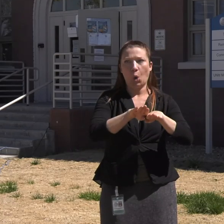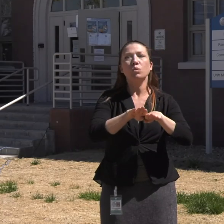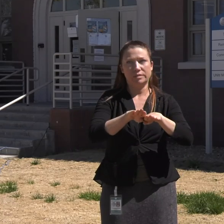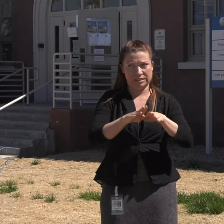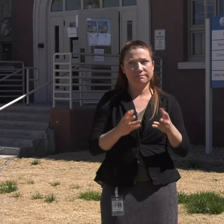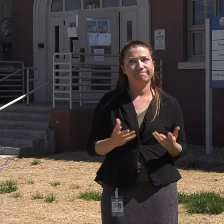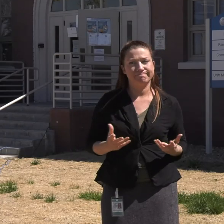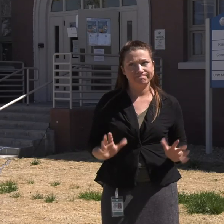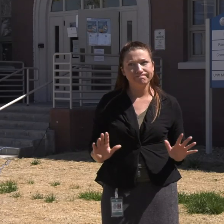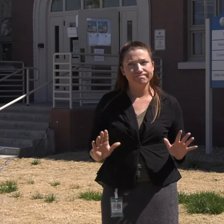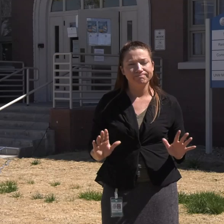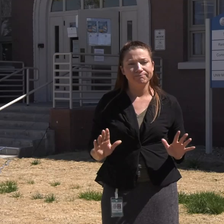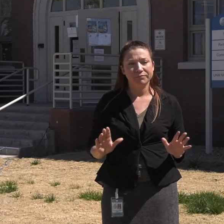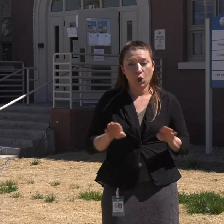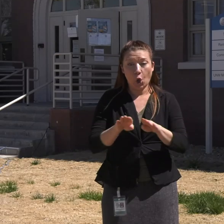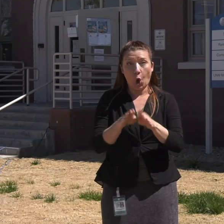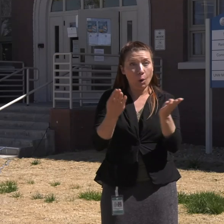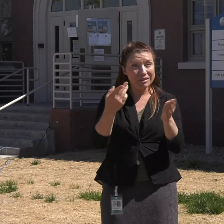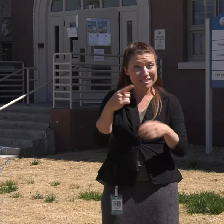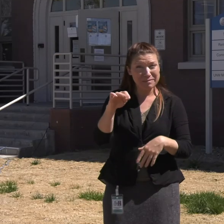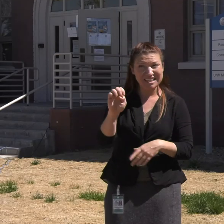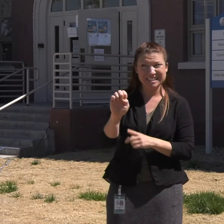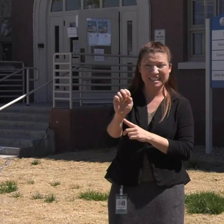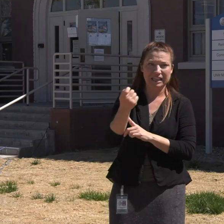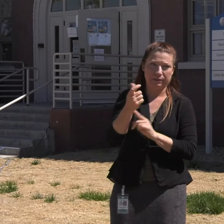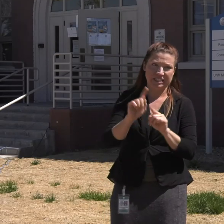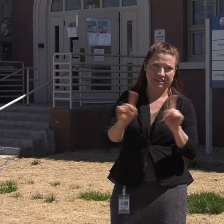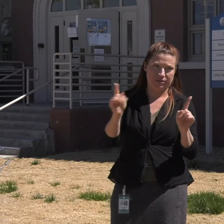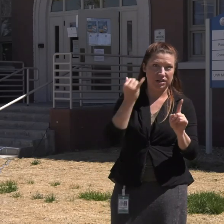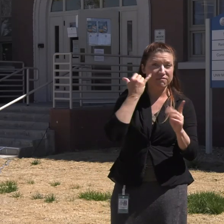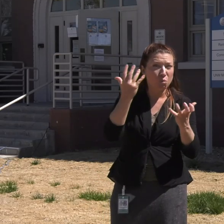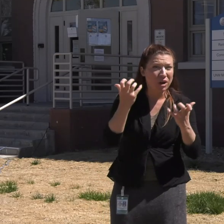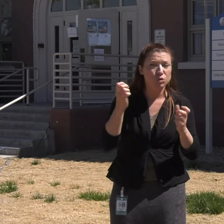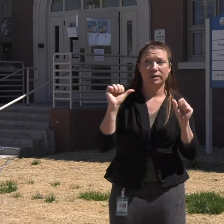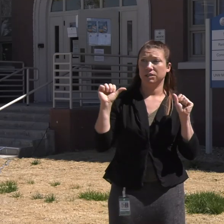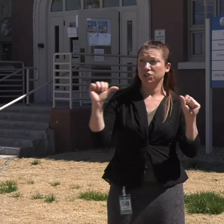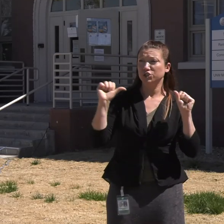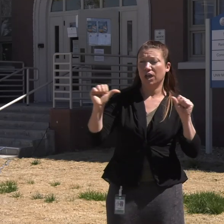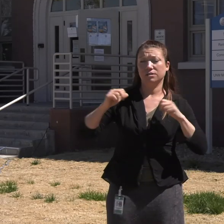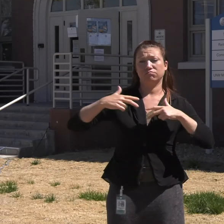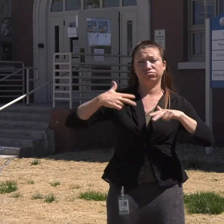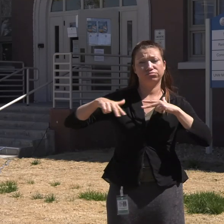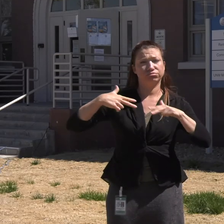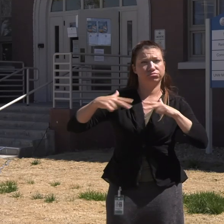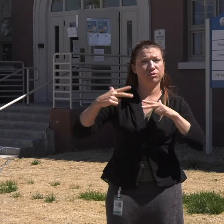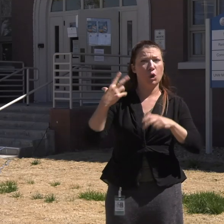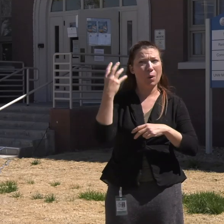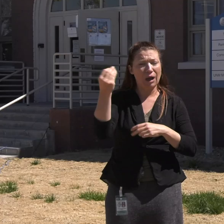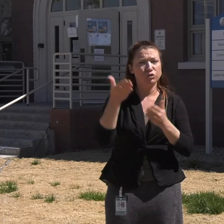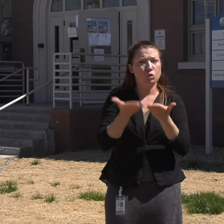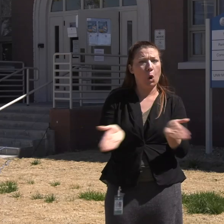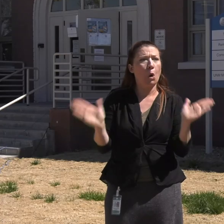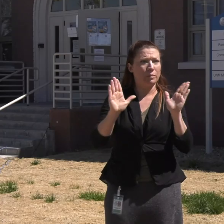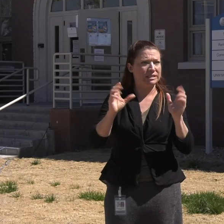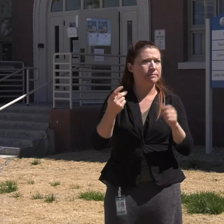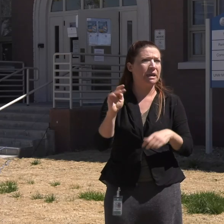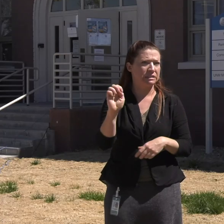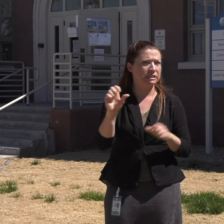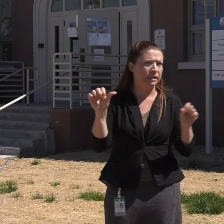little bit different. Again, for exercise, go to open space and stay separated and apart and follow that personal